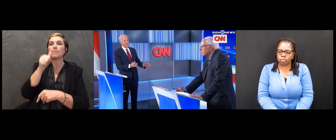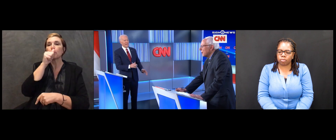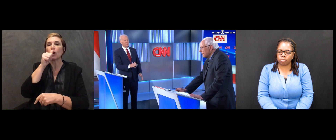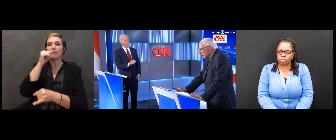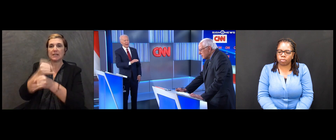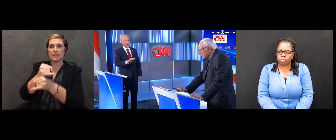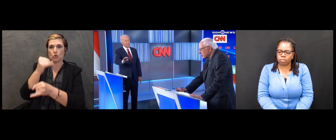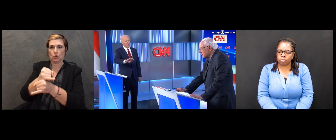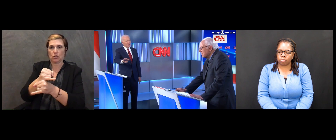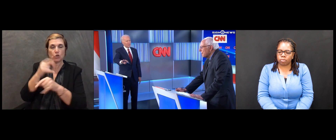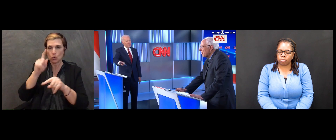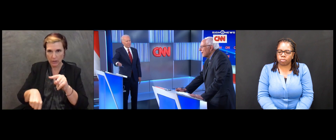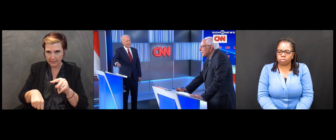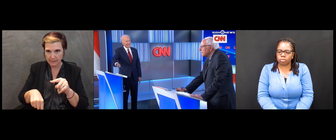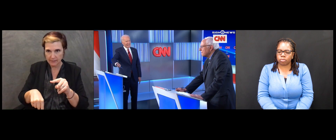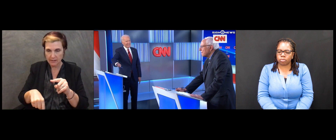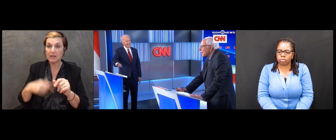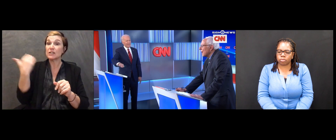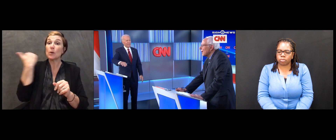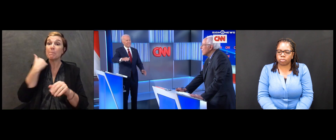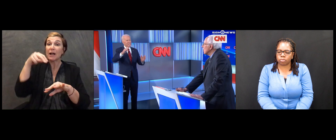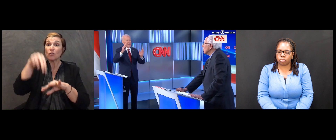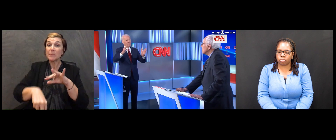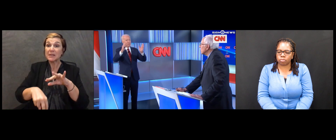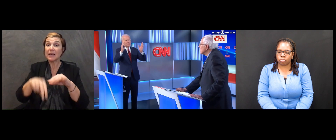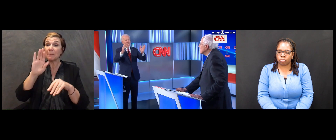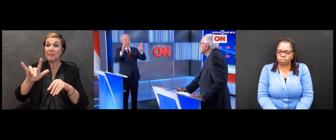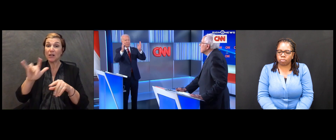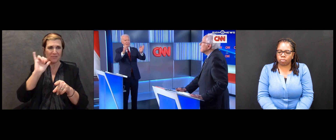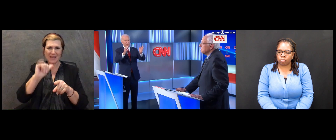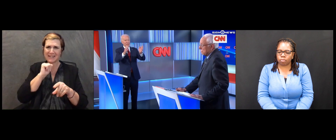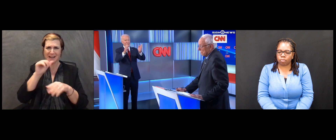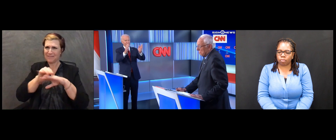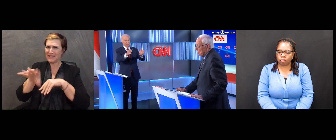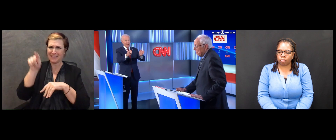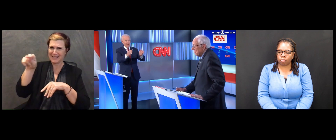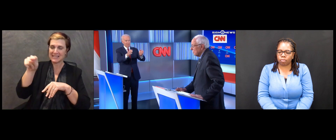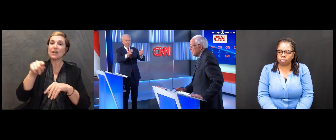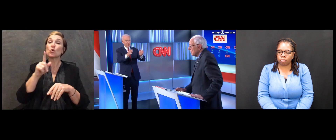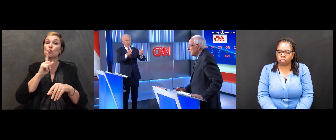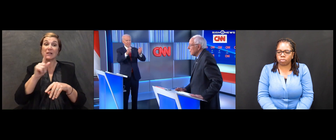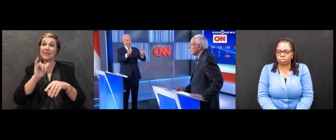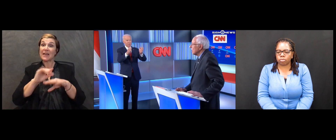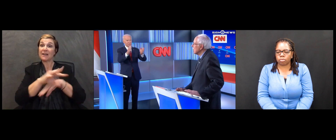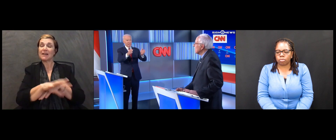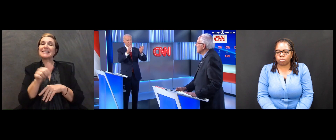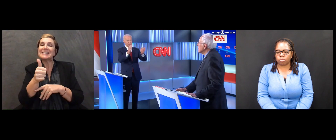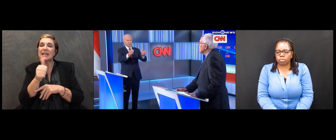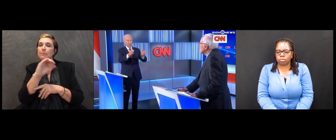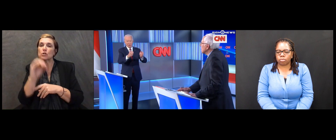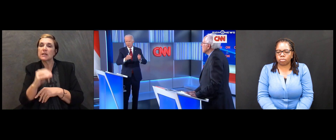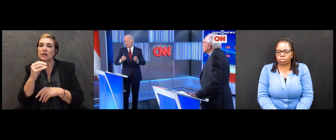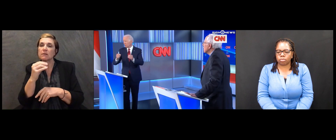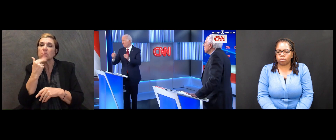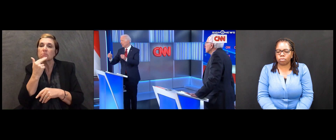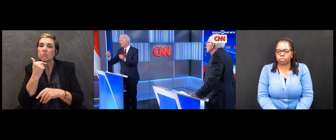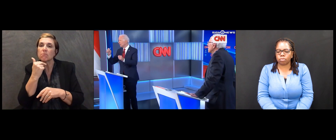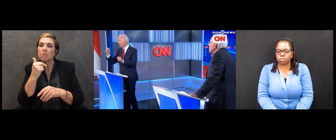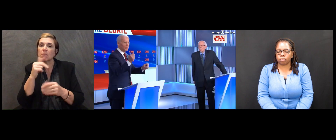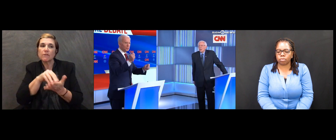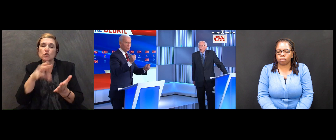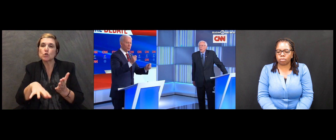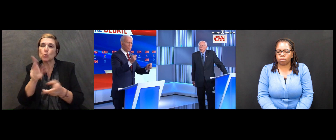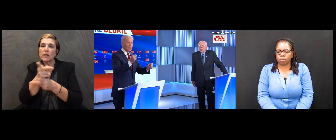do it. And so the bankruptcy bill didn't affect that. It affected 10% of the people, the first bankruptcy bill, 10% of the student loans, number